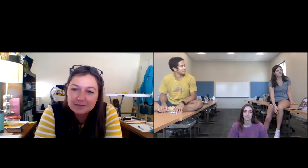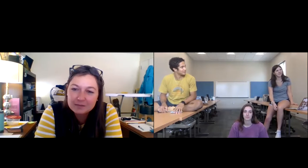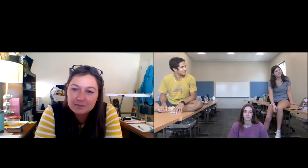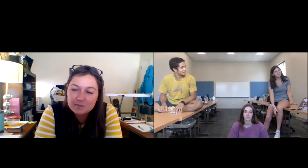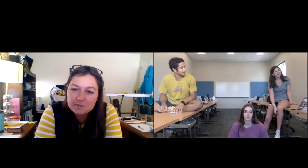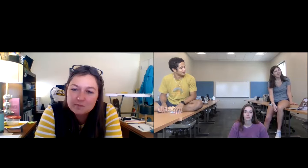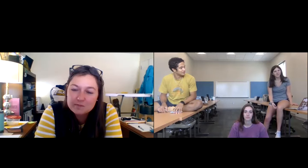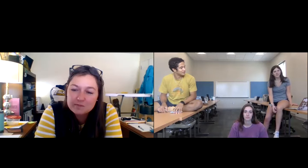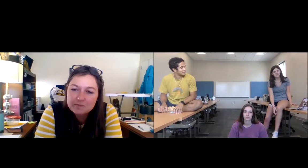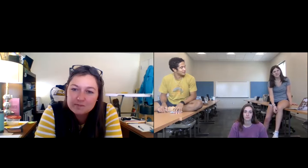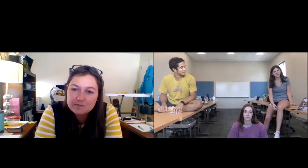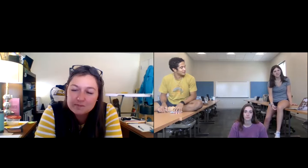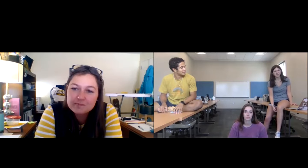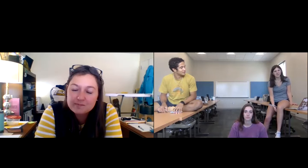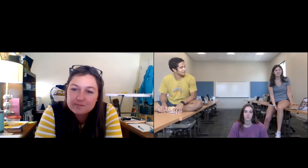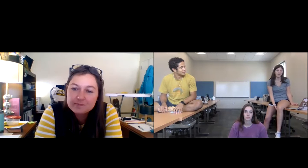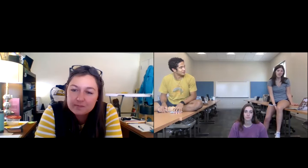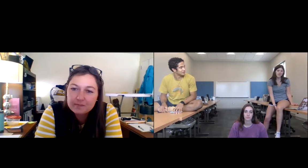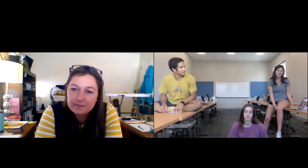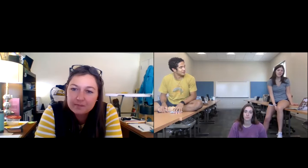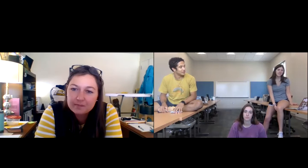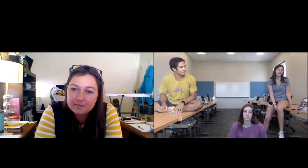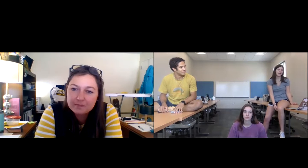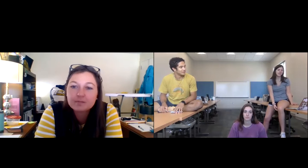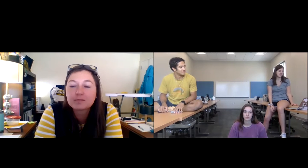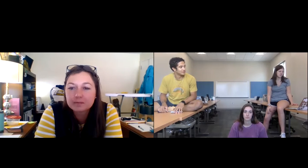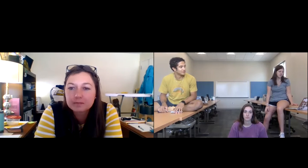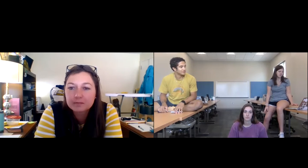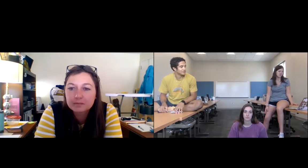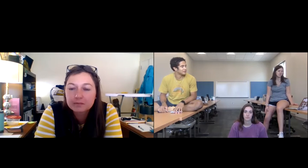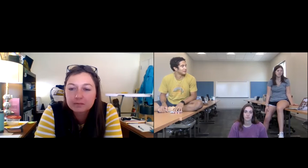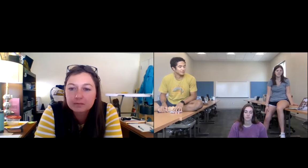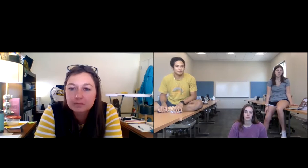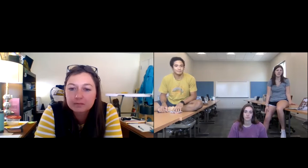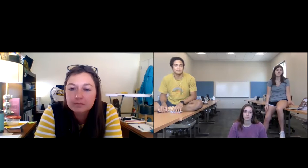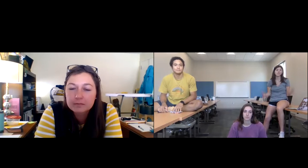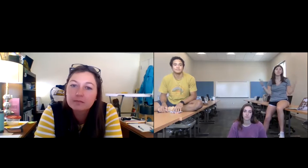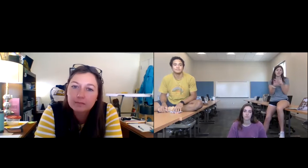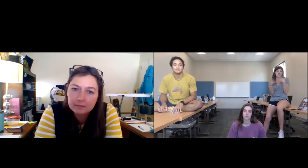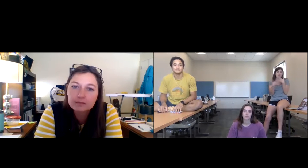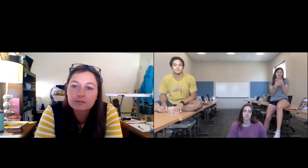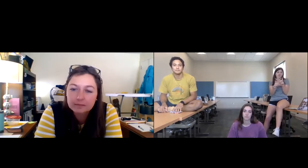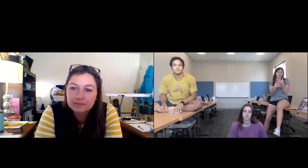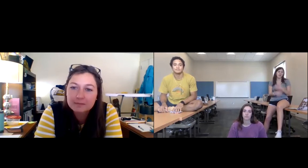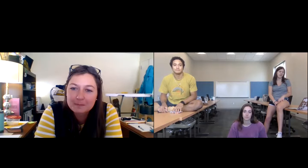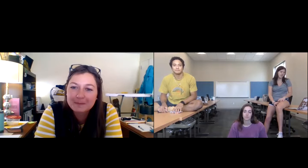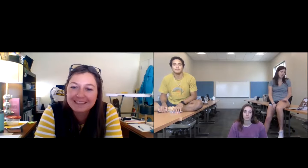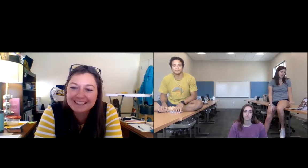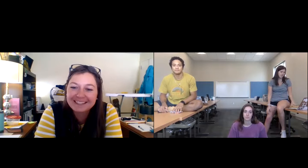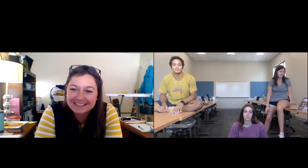like adverbs in English to be like very, like you kind of use your facial expressions and body language to be like very scary. Because they don't